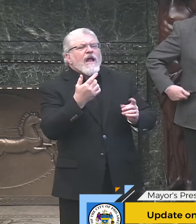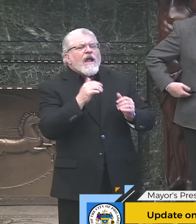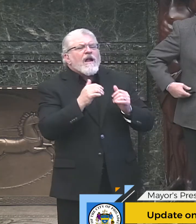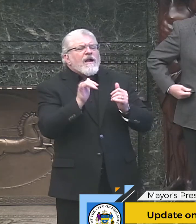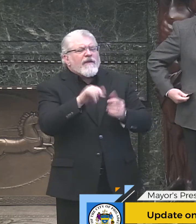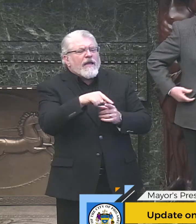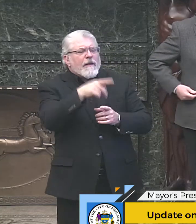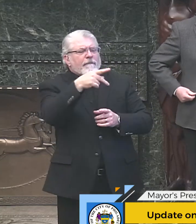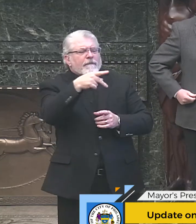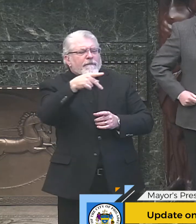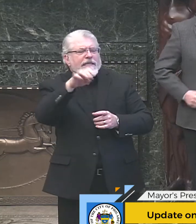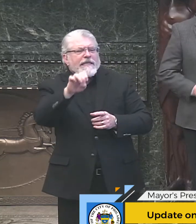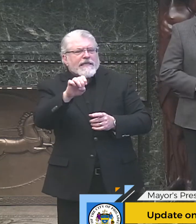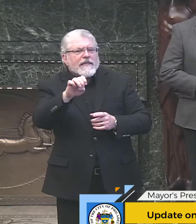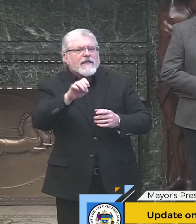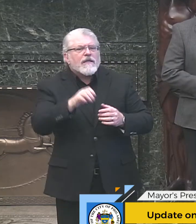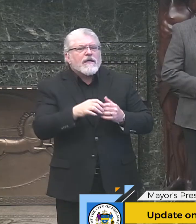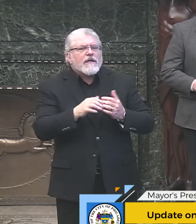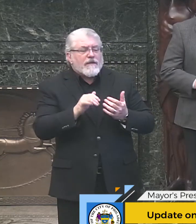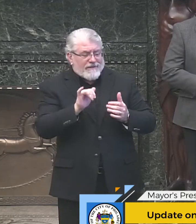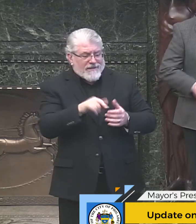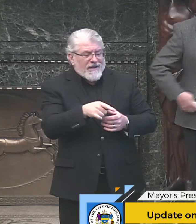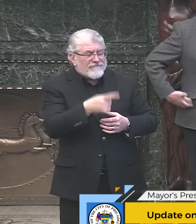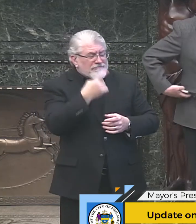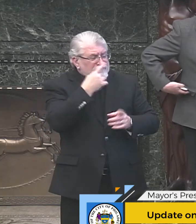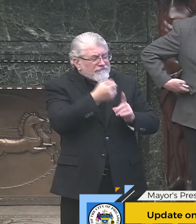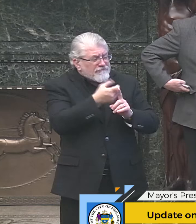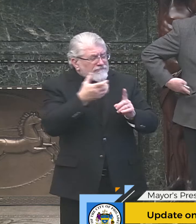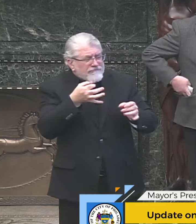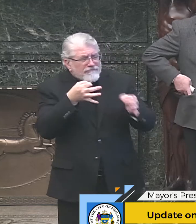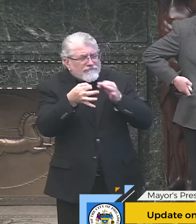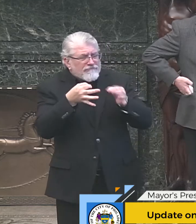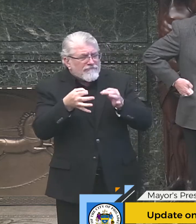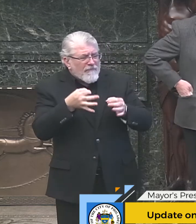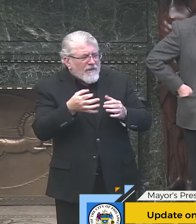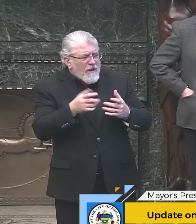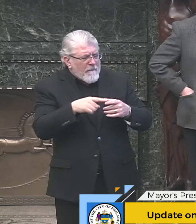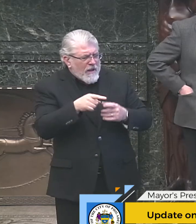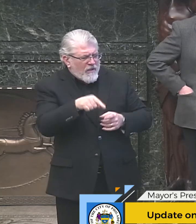of this that, yes, there's a shortage of tests, but also do